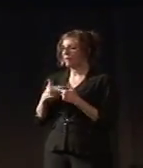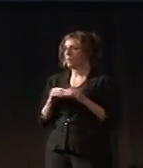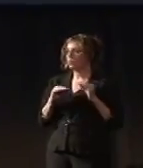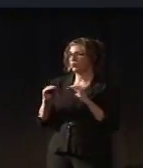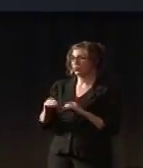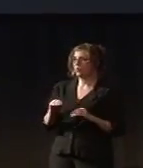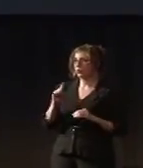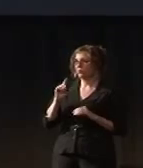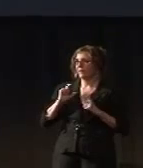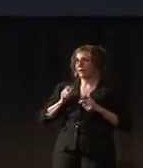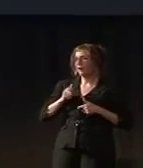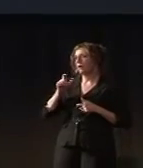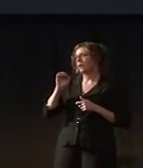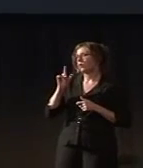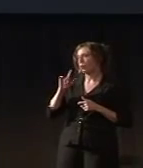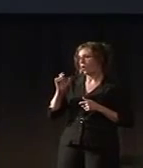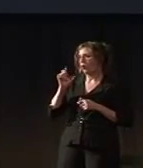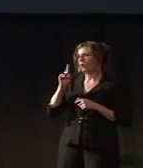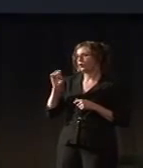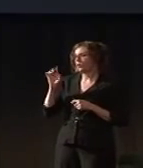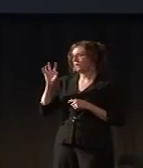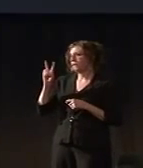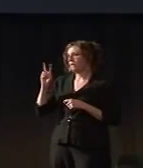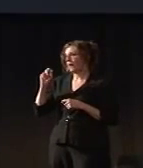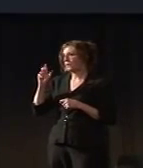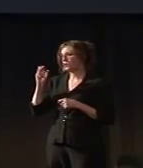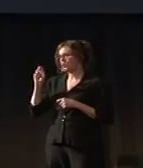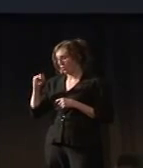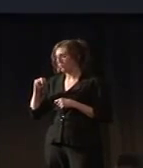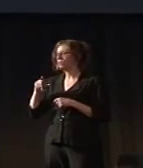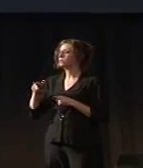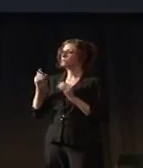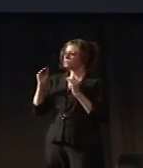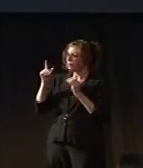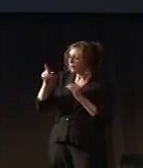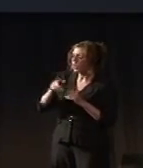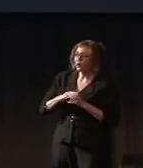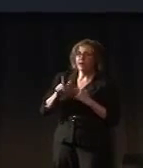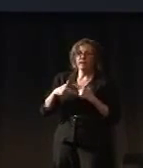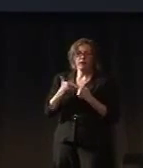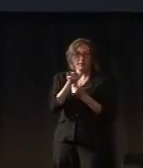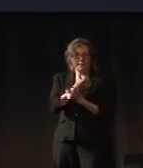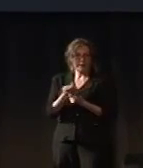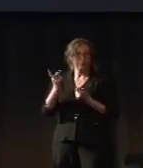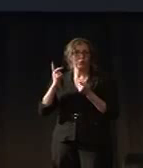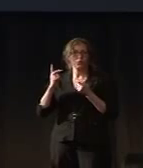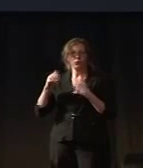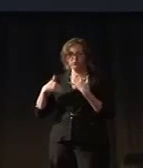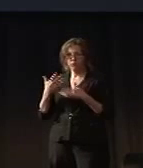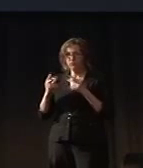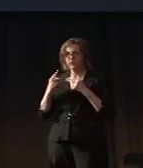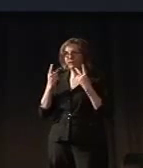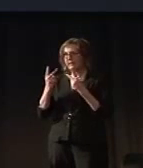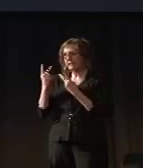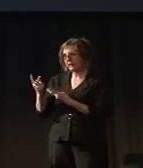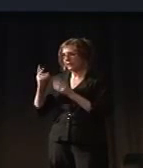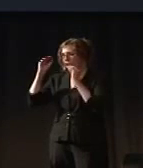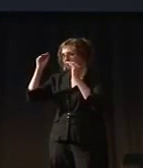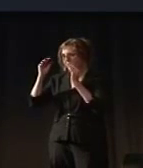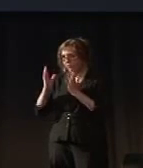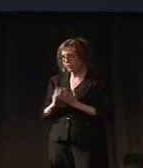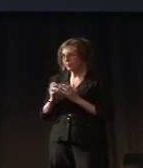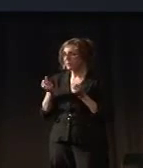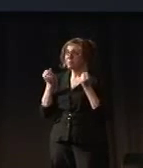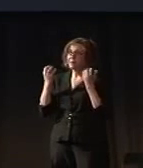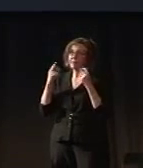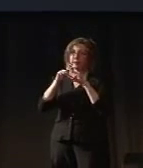there as vice president for research. He's also had a number of long-standing, extended visiting appointments at many, many